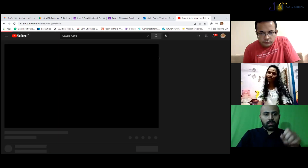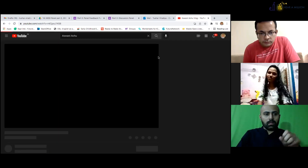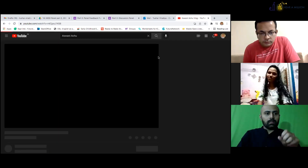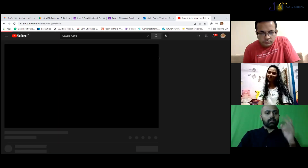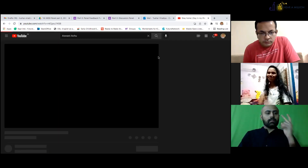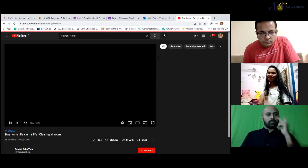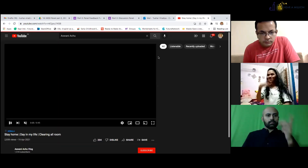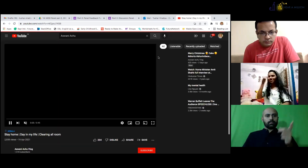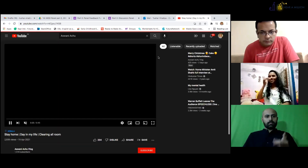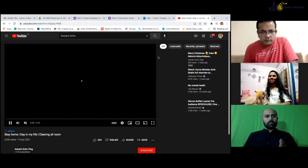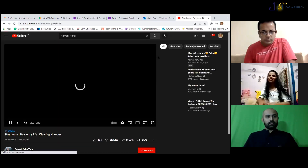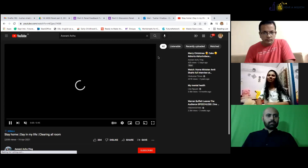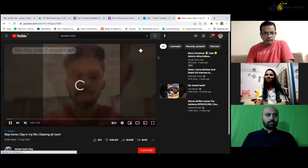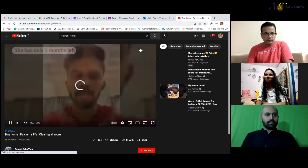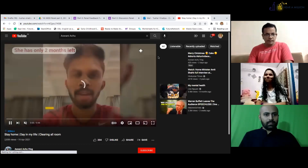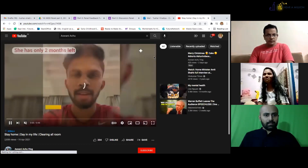Yes.